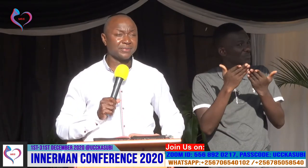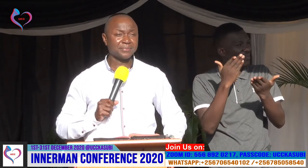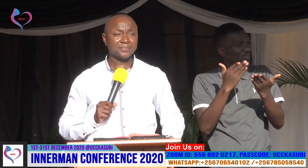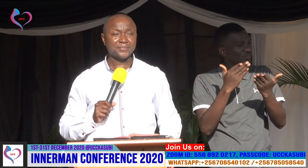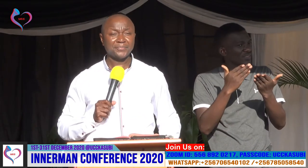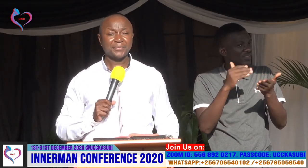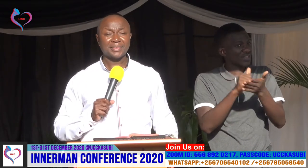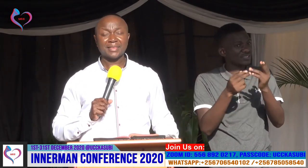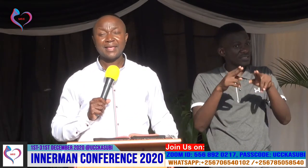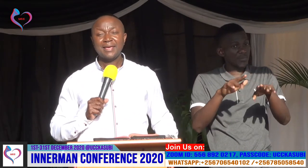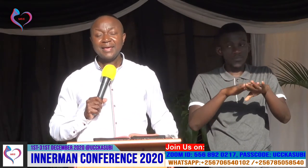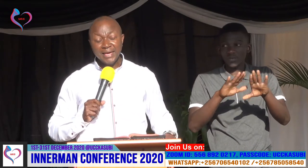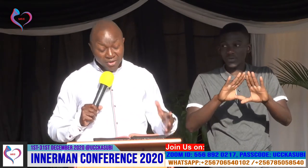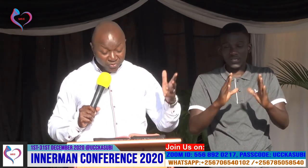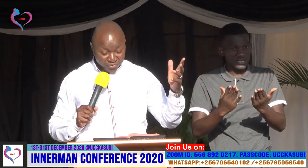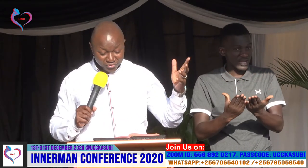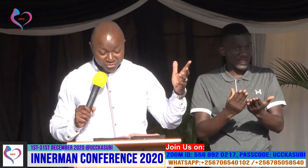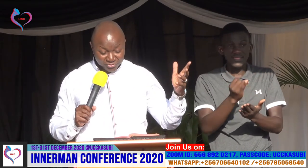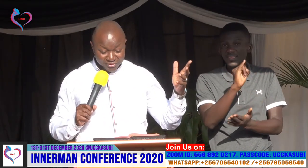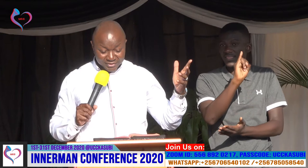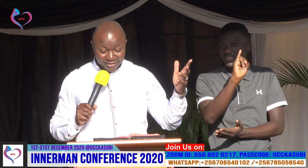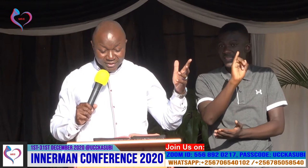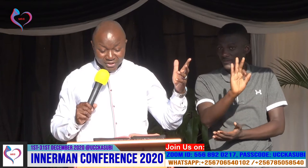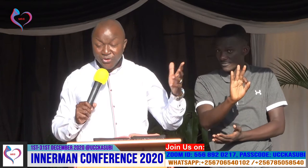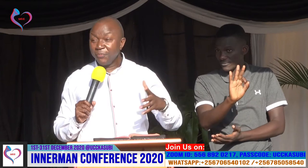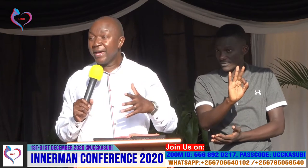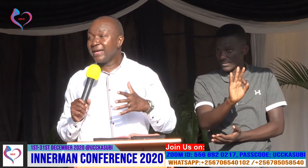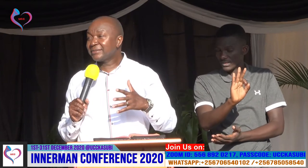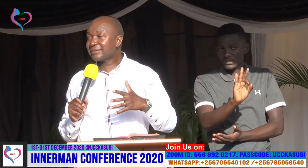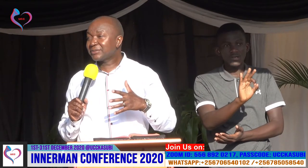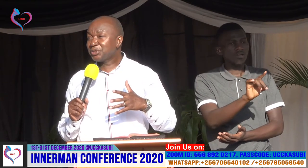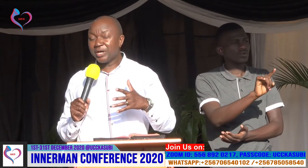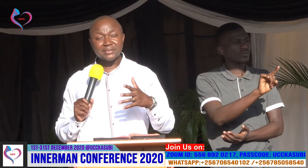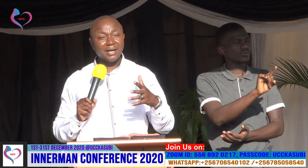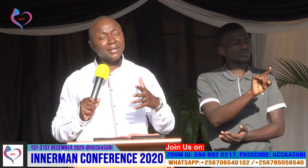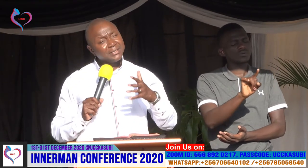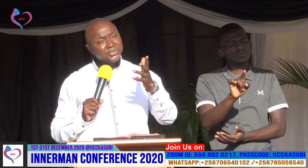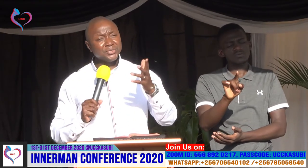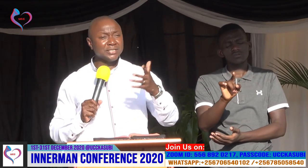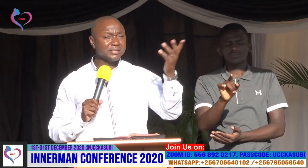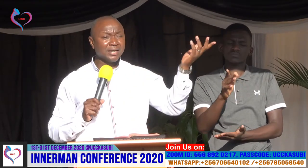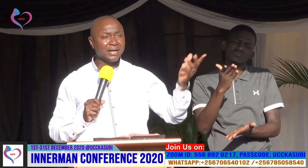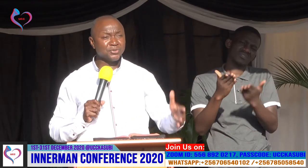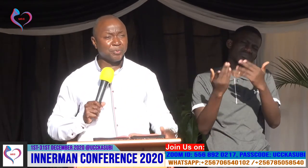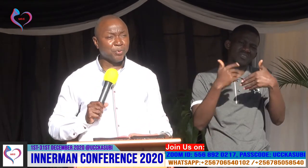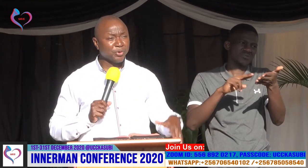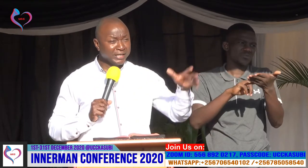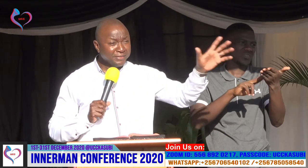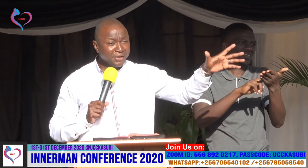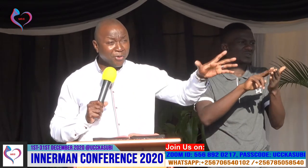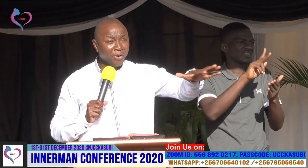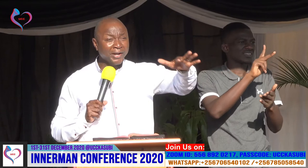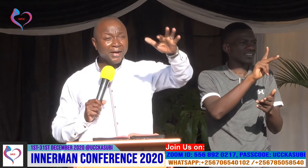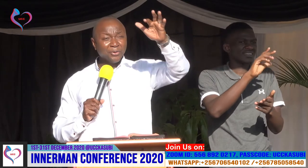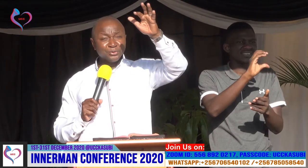on earth. If Singa. You met, which ones? Let's use the city council people who